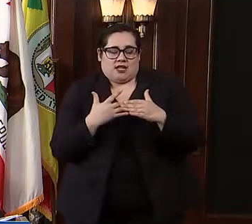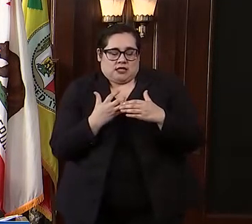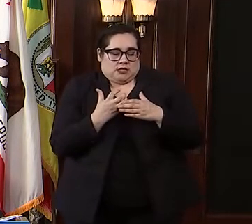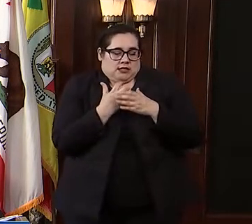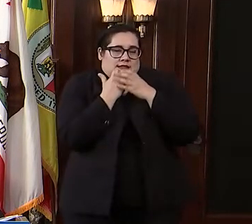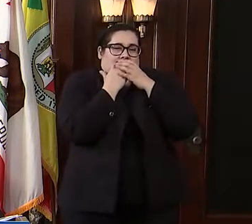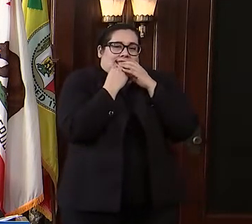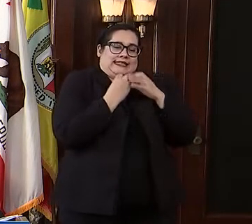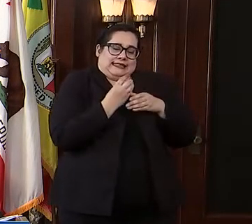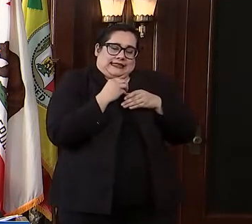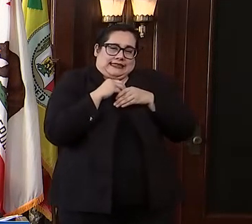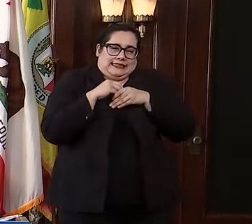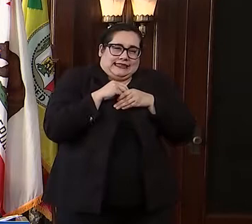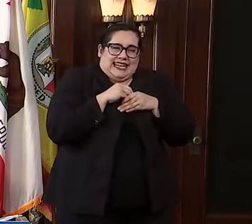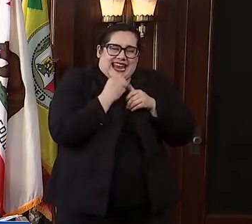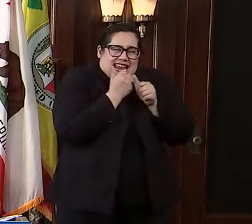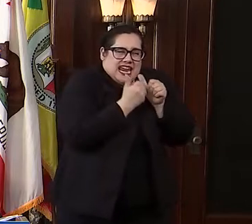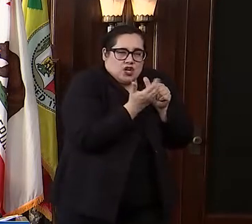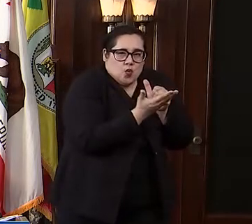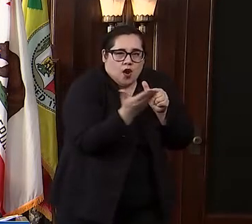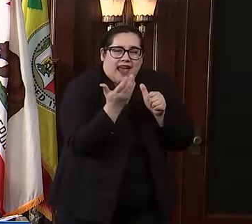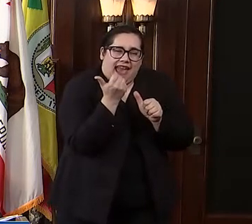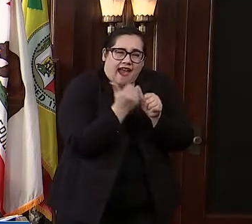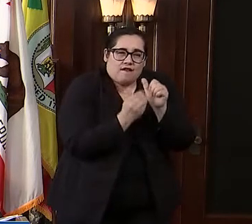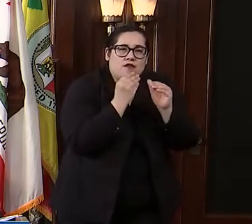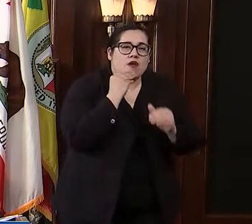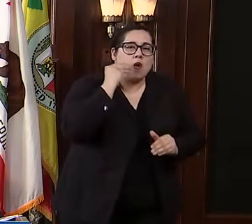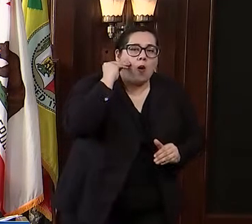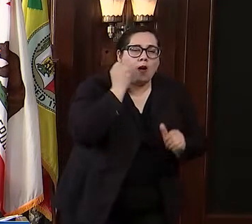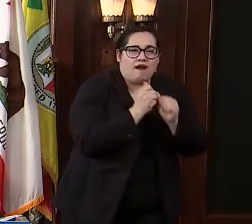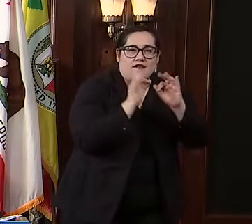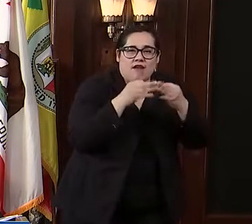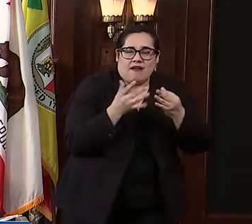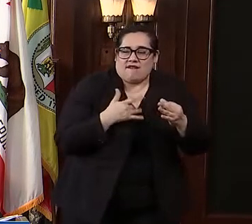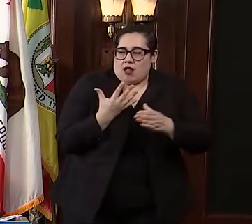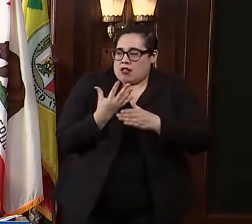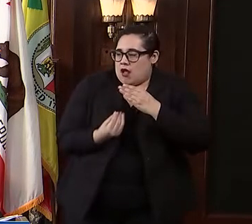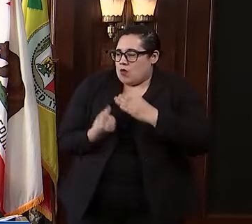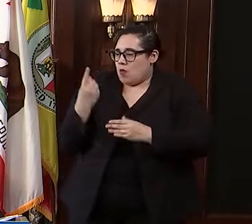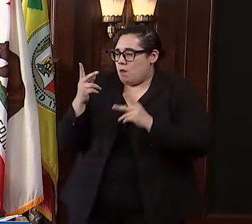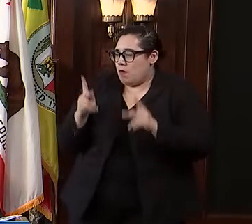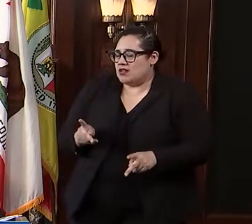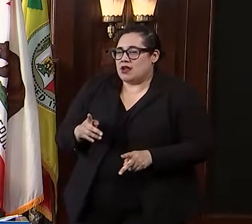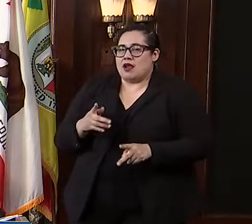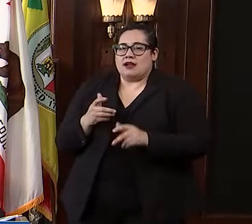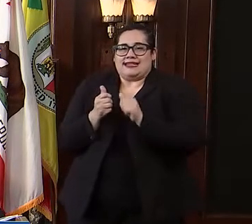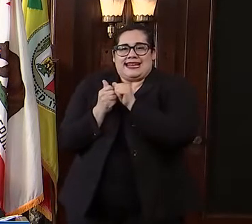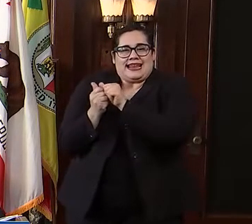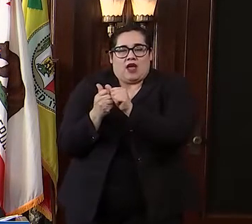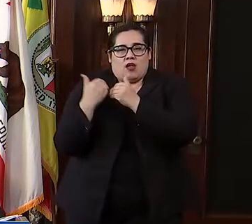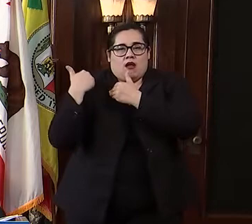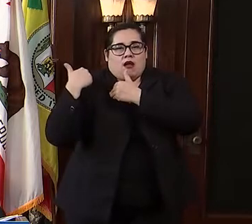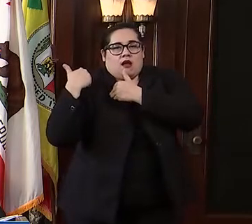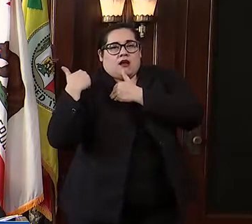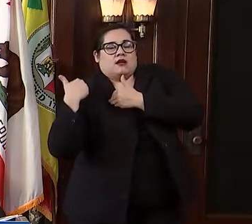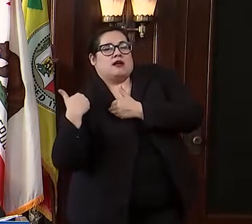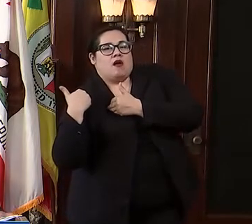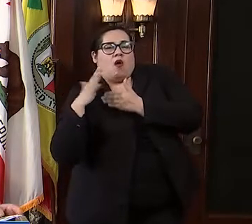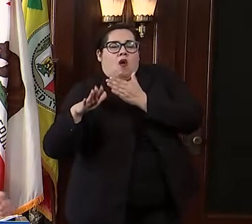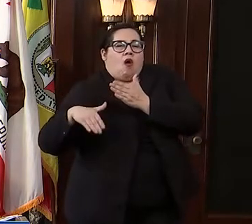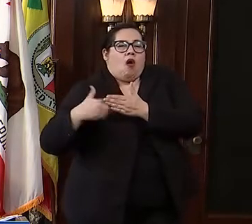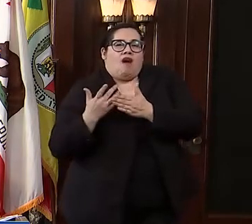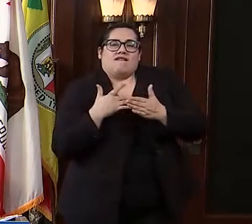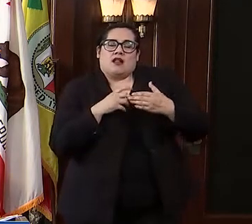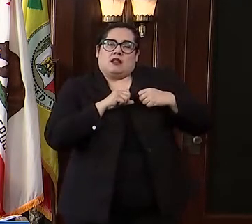by each one of us, every household that has lost a member, carried together by every American and Angeleno in this season of